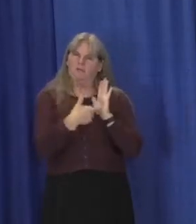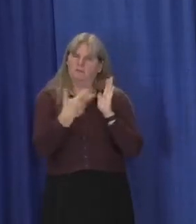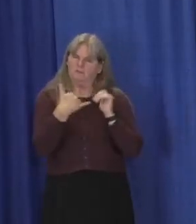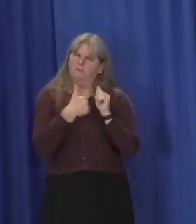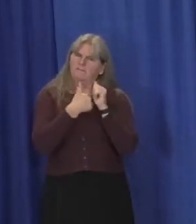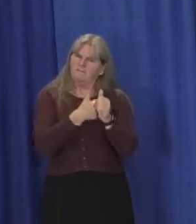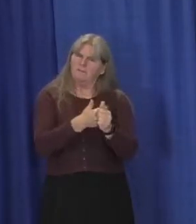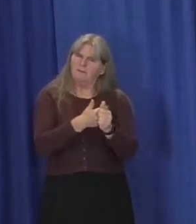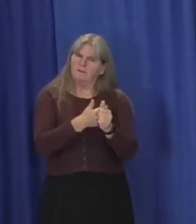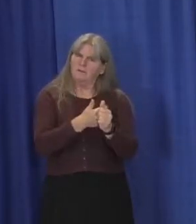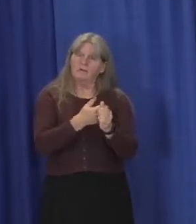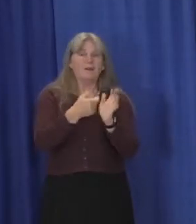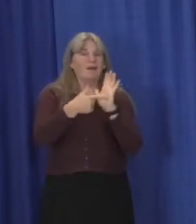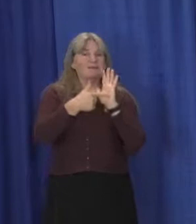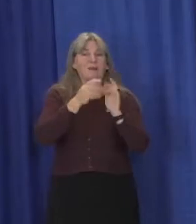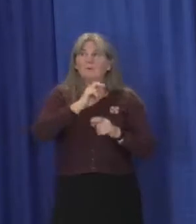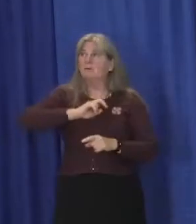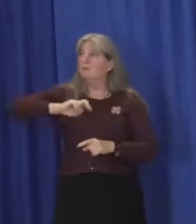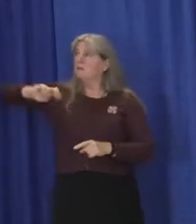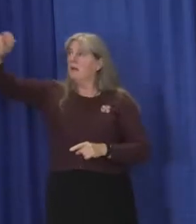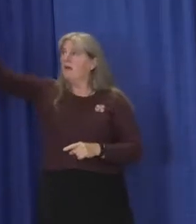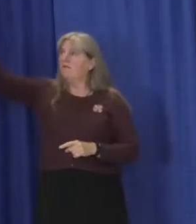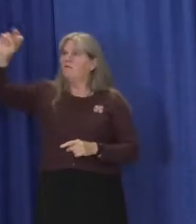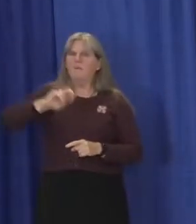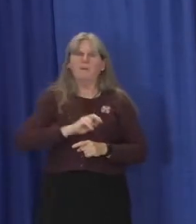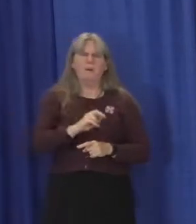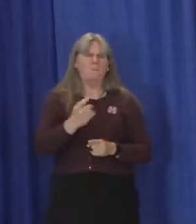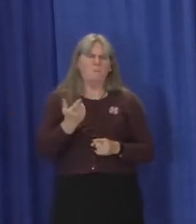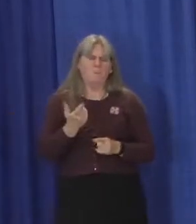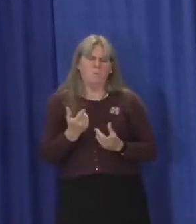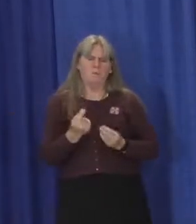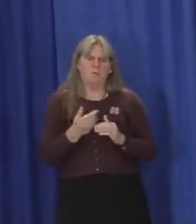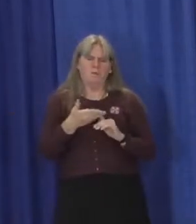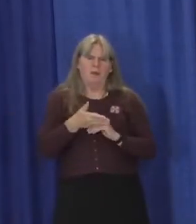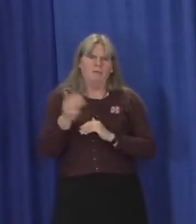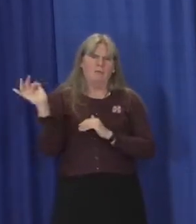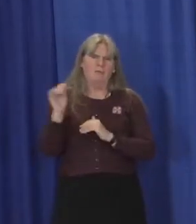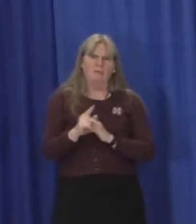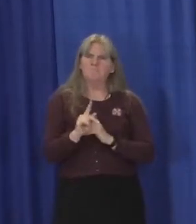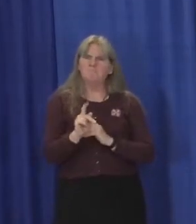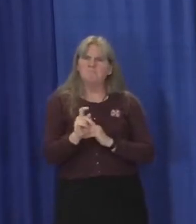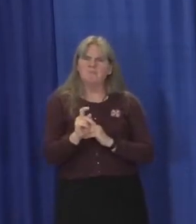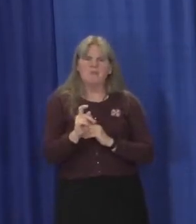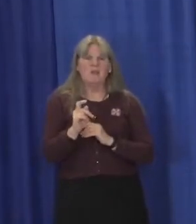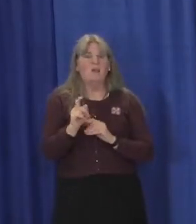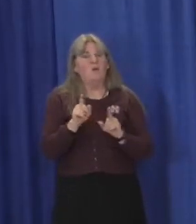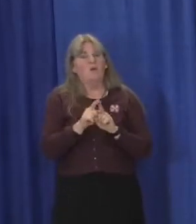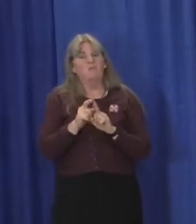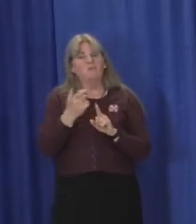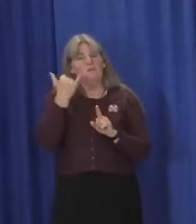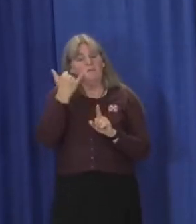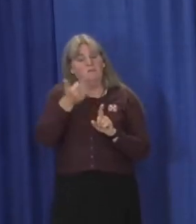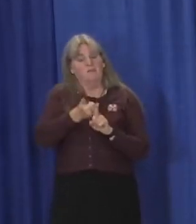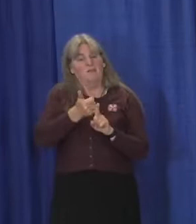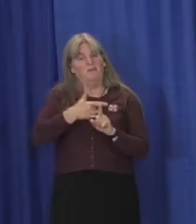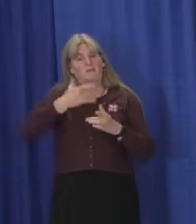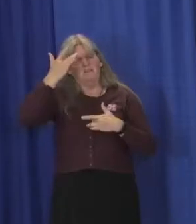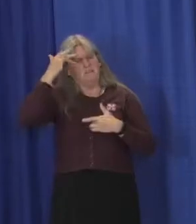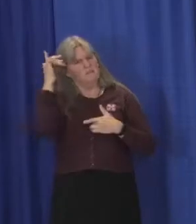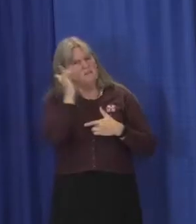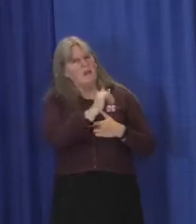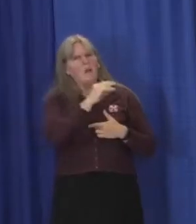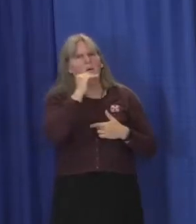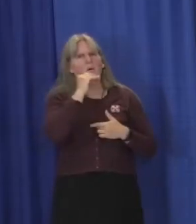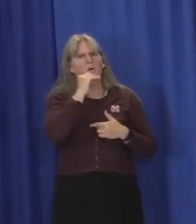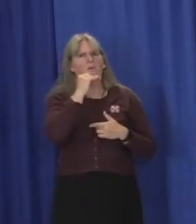after travel, for example, and also the basic things, stay home when sick, get tested, and of